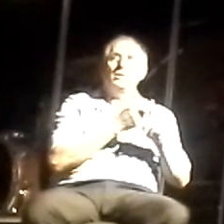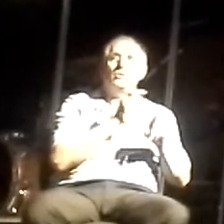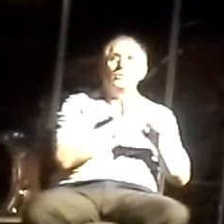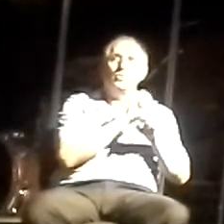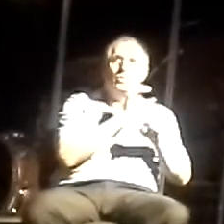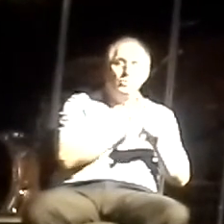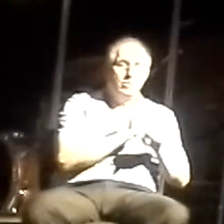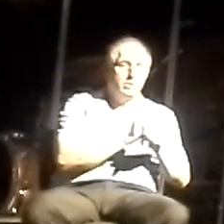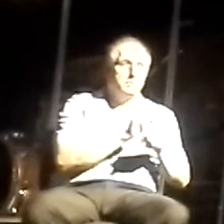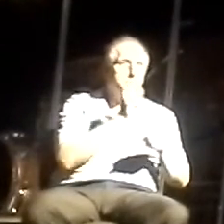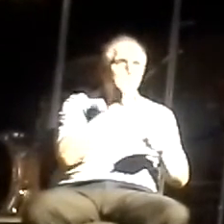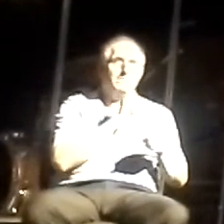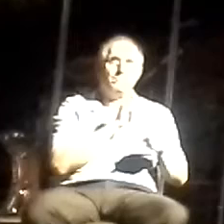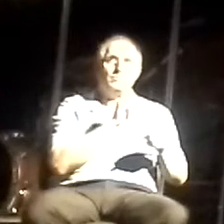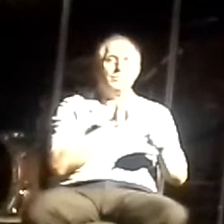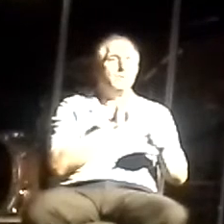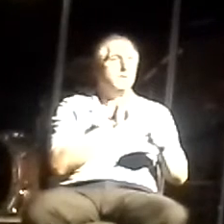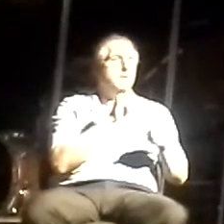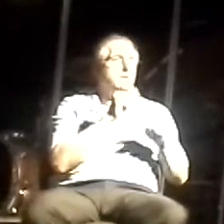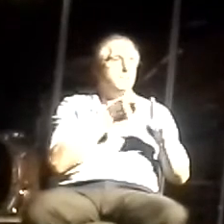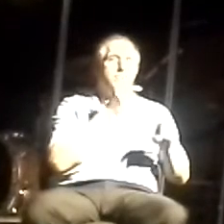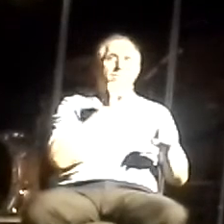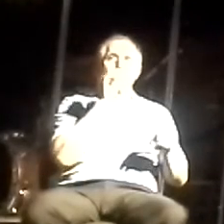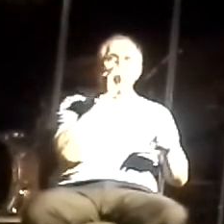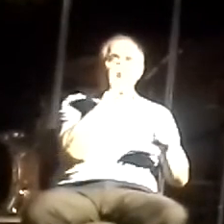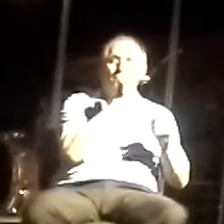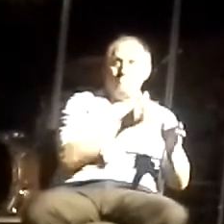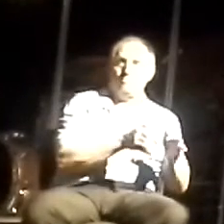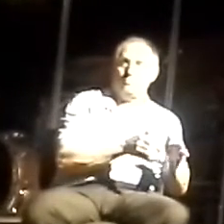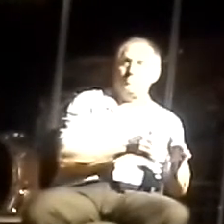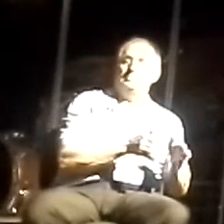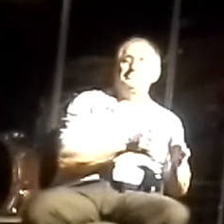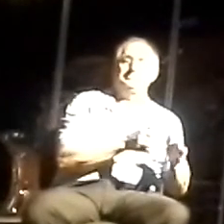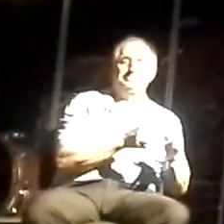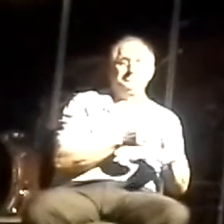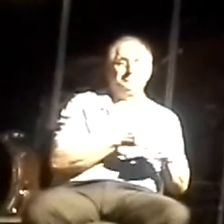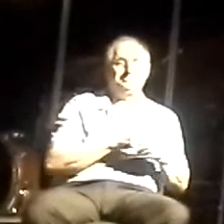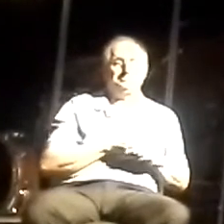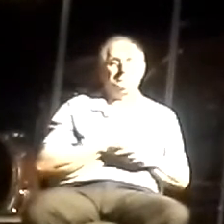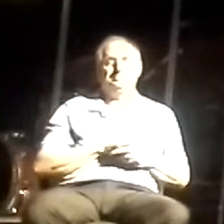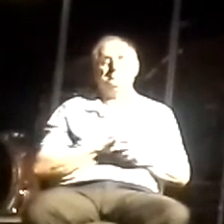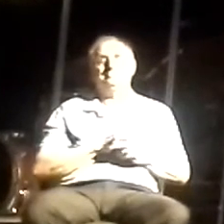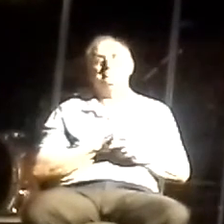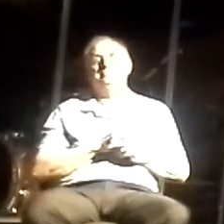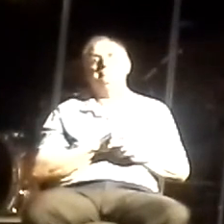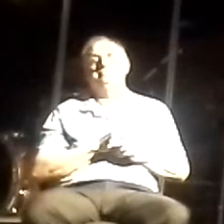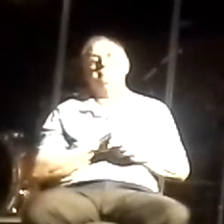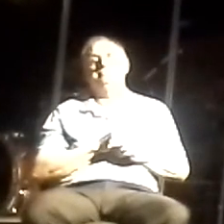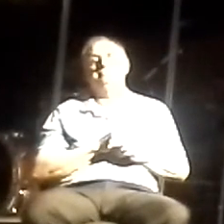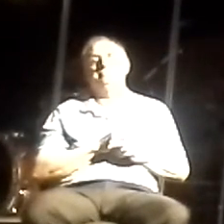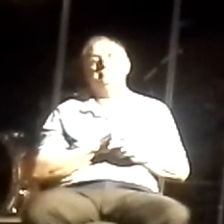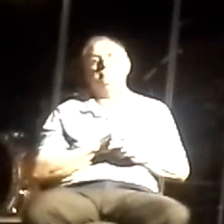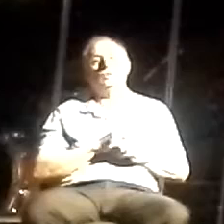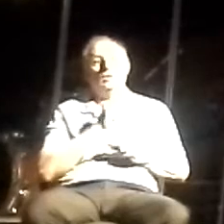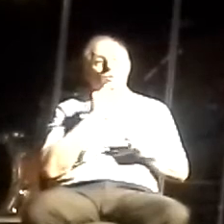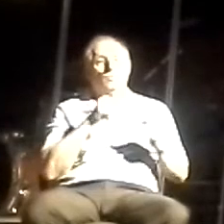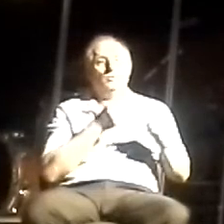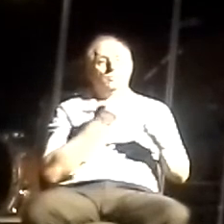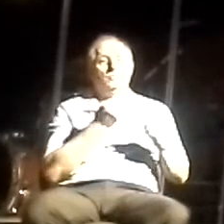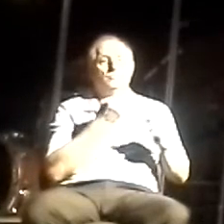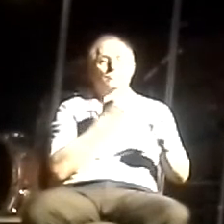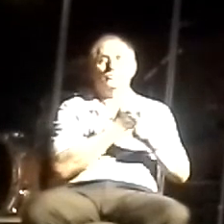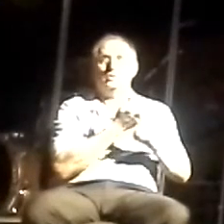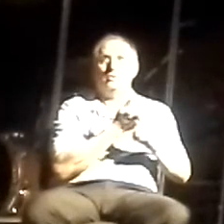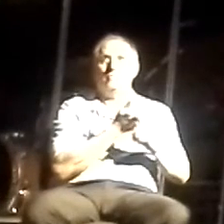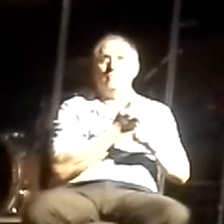they will suffer harm because the fool spreads shrapnel of their life all around them. You're not just hurting yourself.